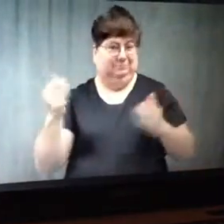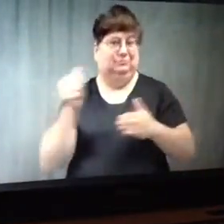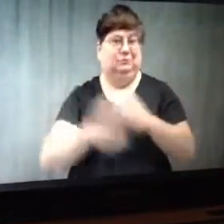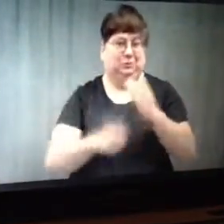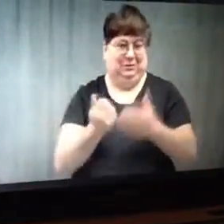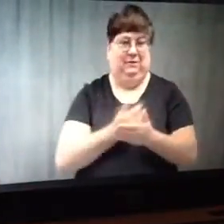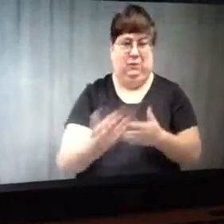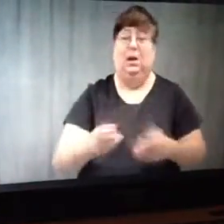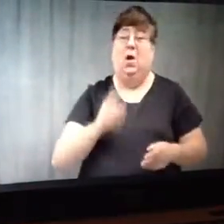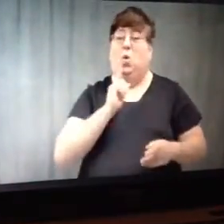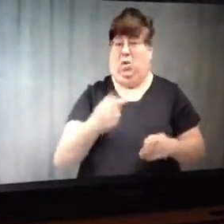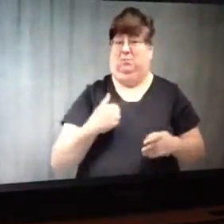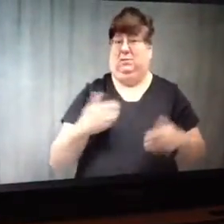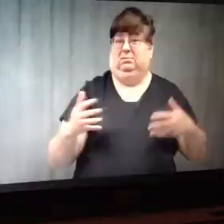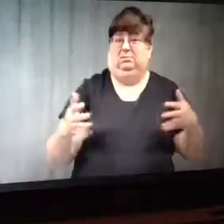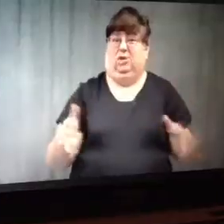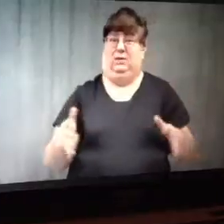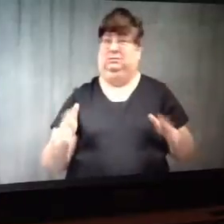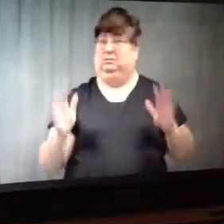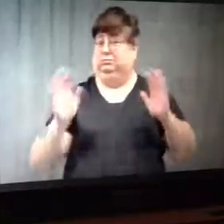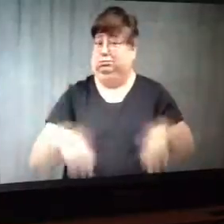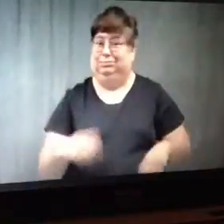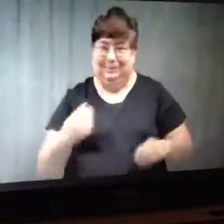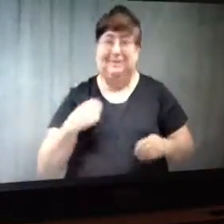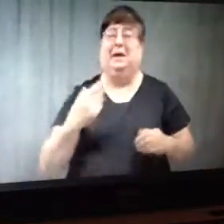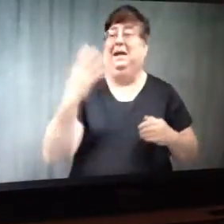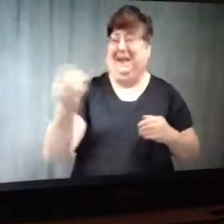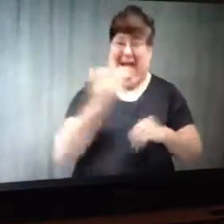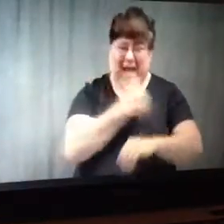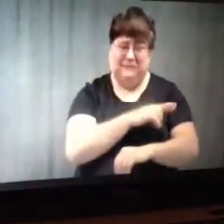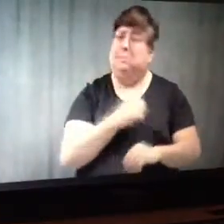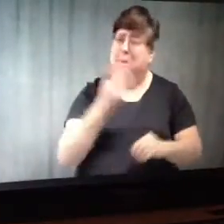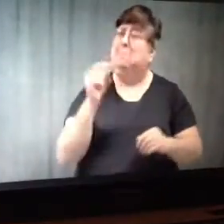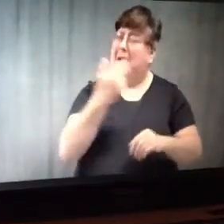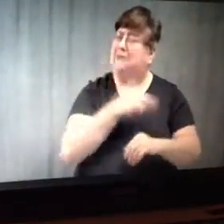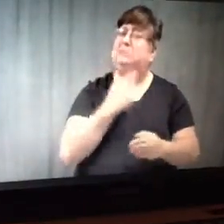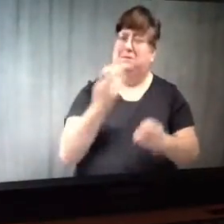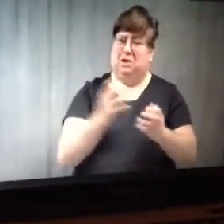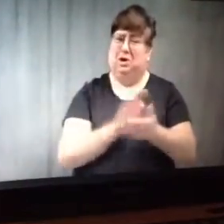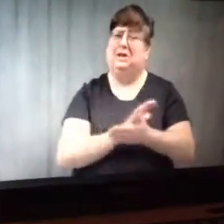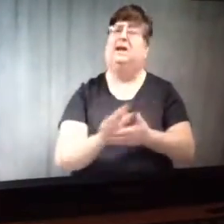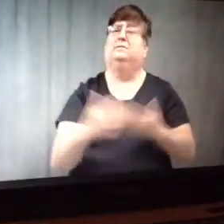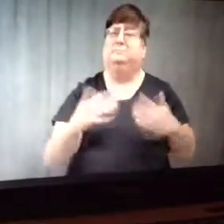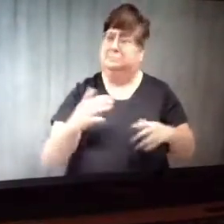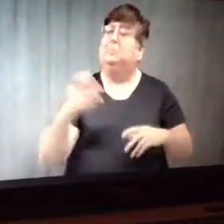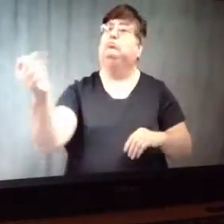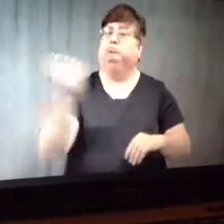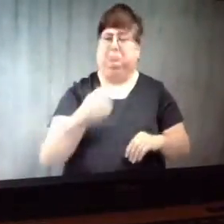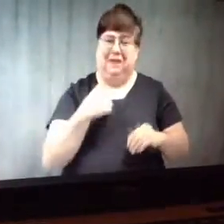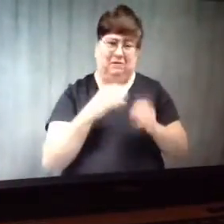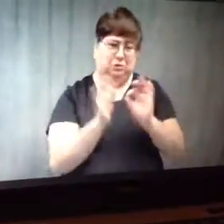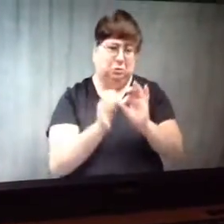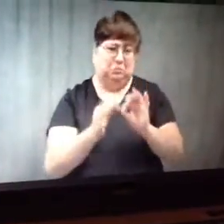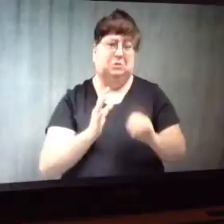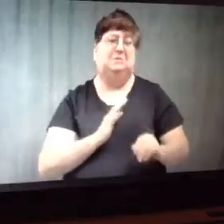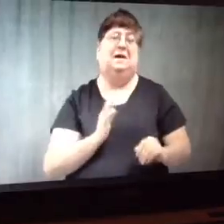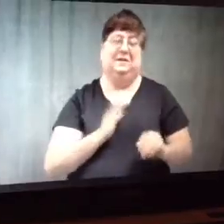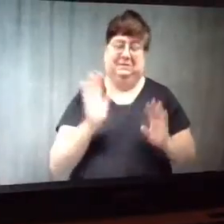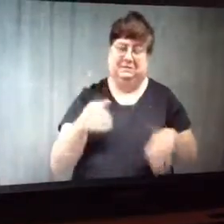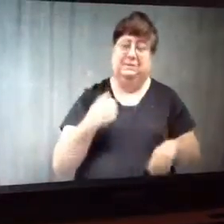I had 5 small things that they removed, so after the surgery, everything was done. And that hospital was really nice. They gave me an